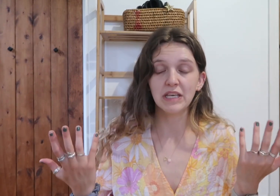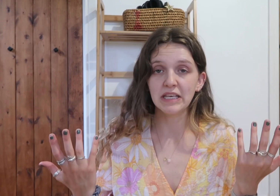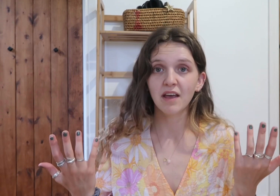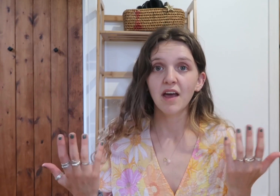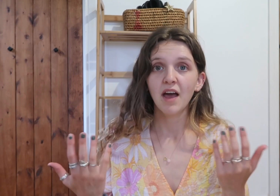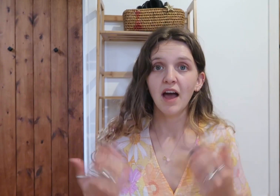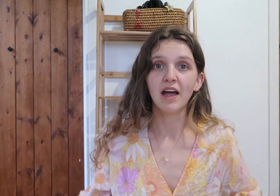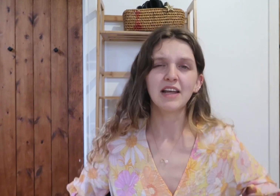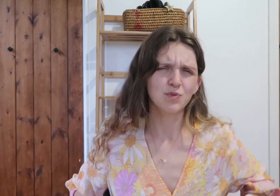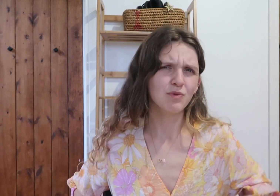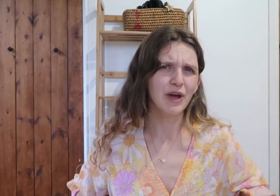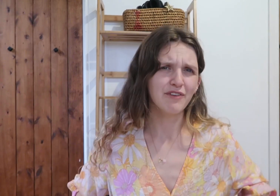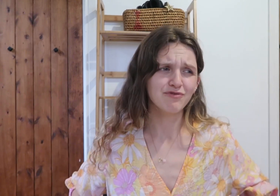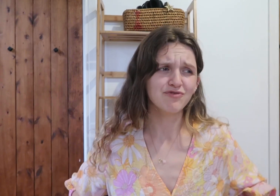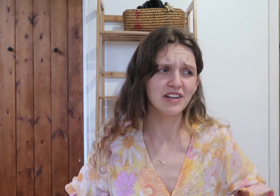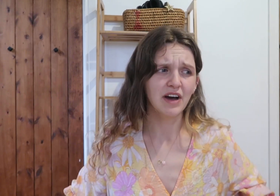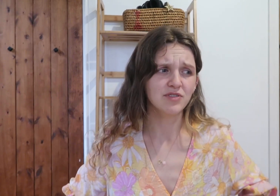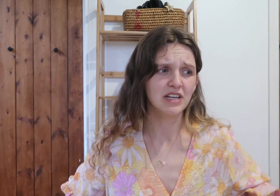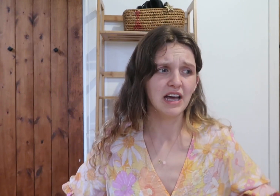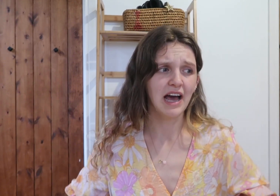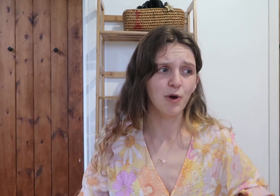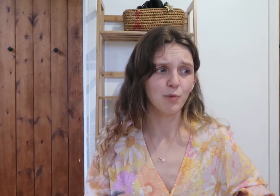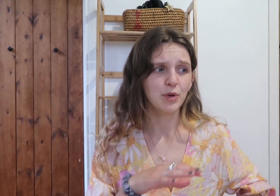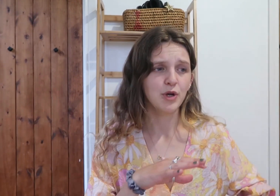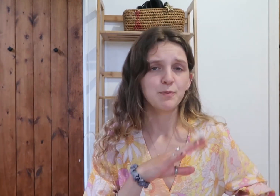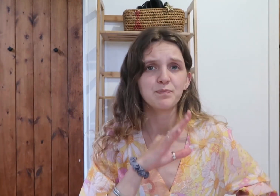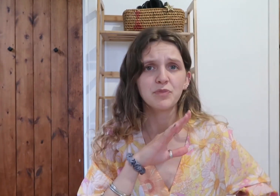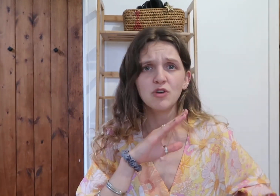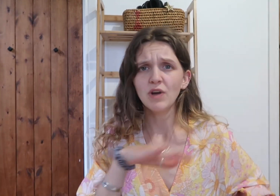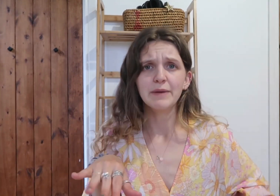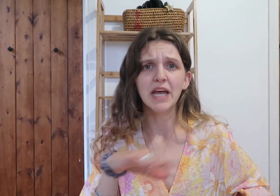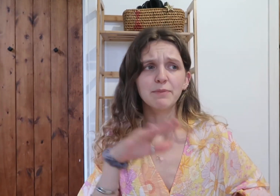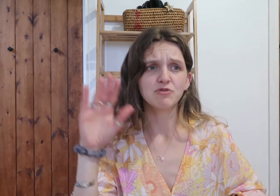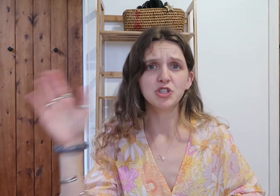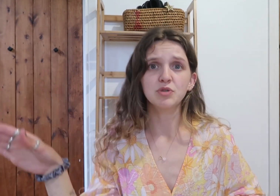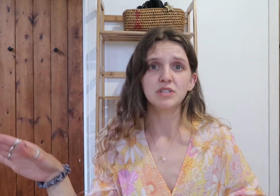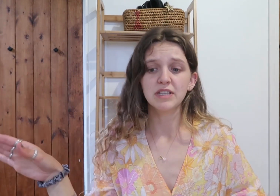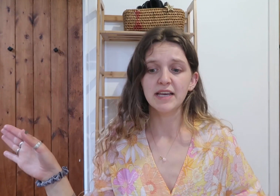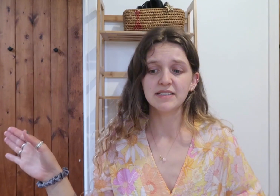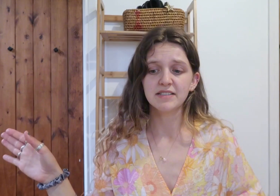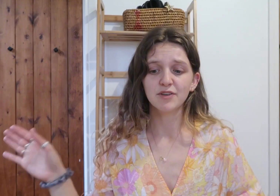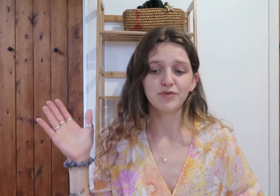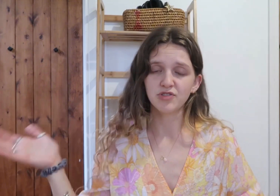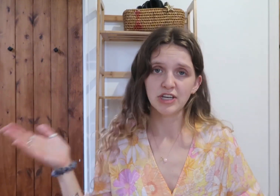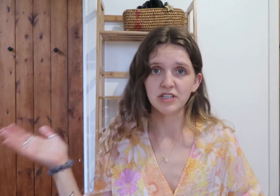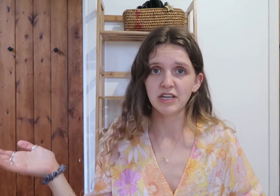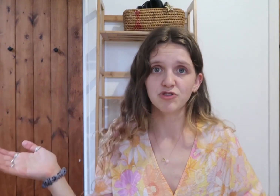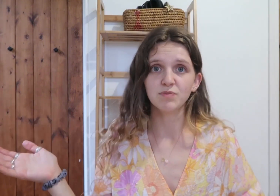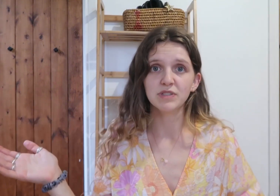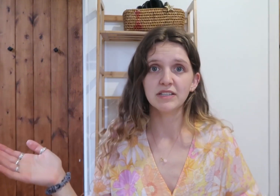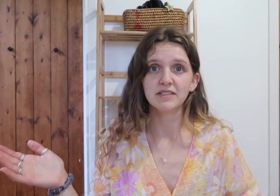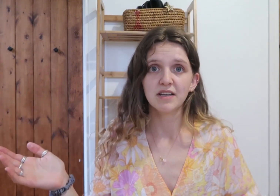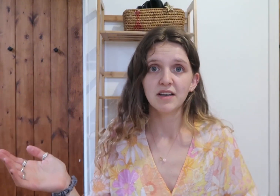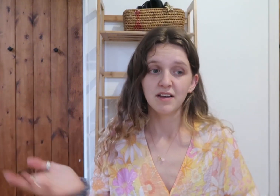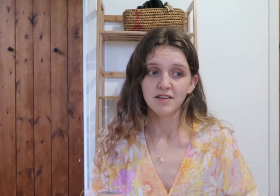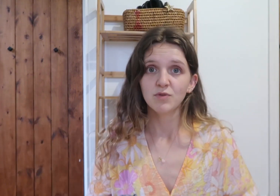speak. And that's one way I've really found to help, not eliminate, but reduce his frustration and tantrums is, can